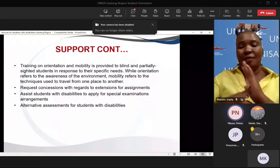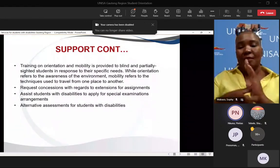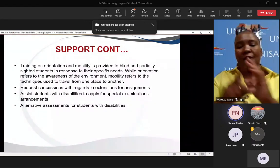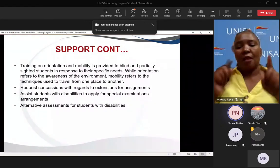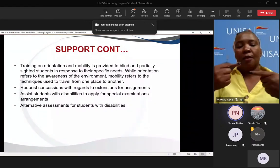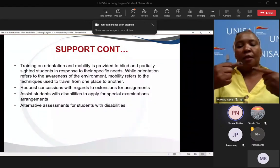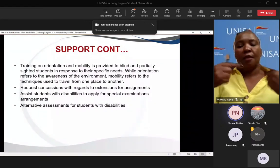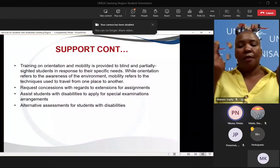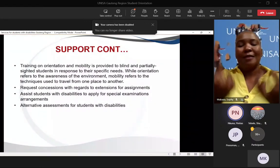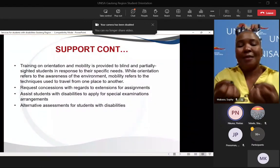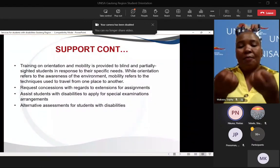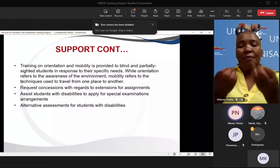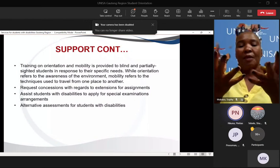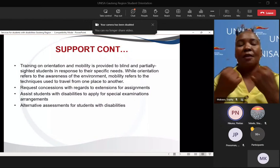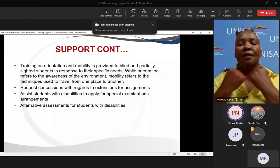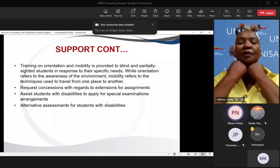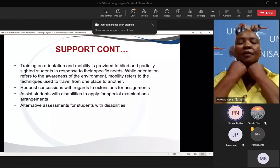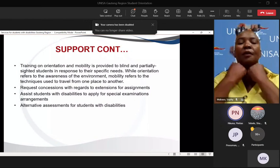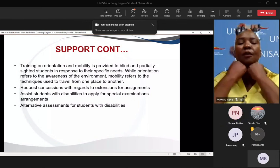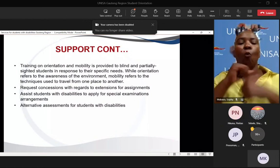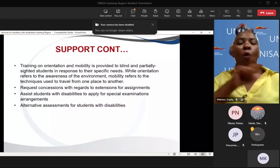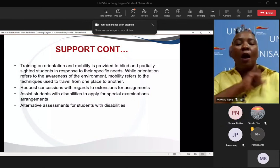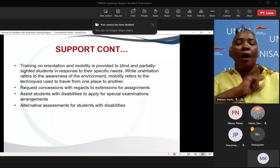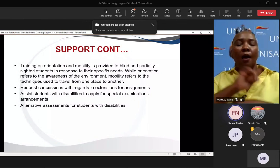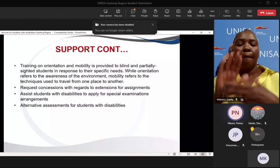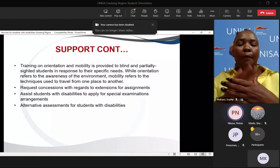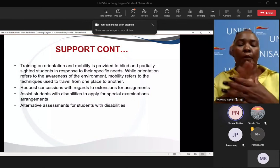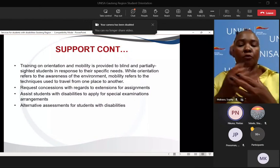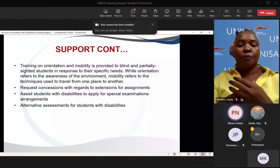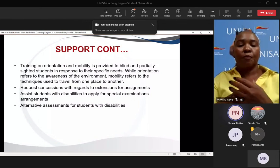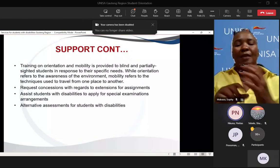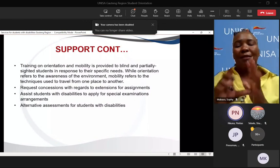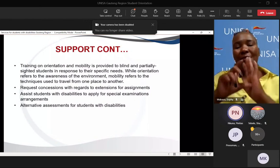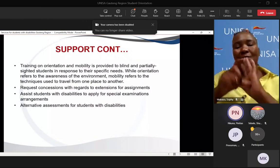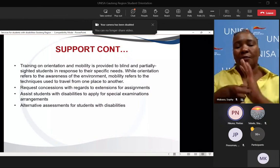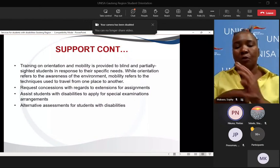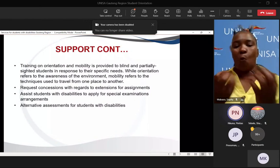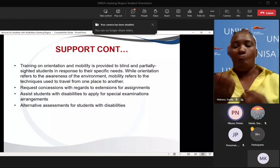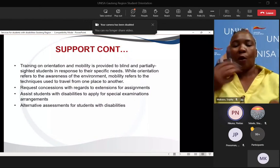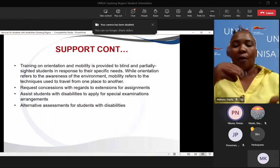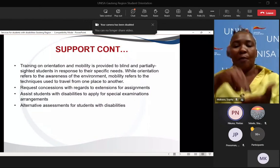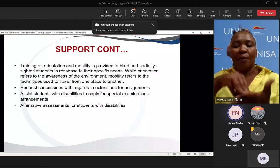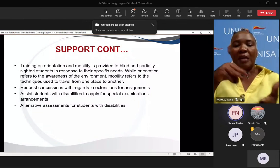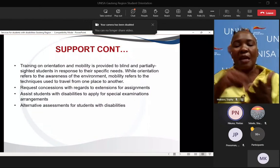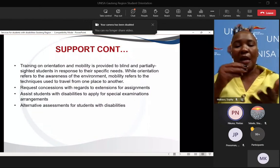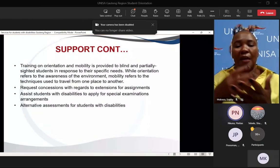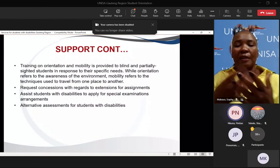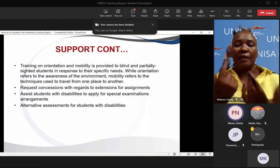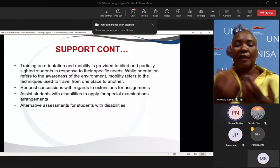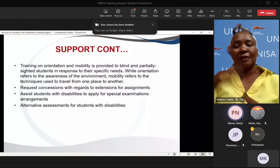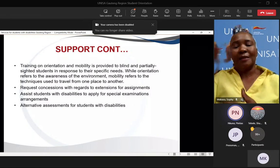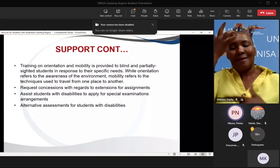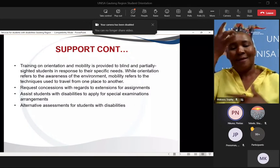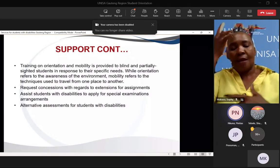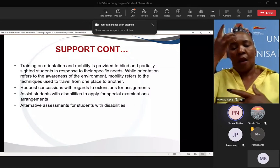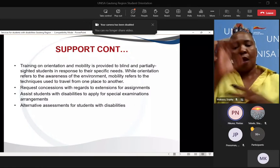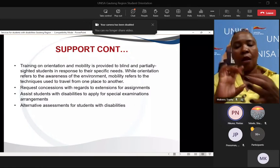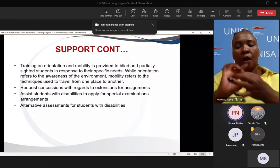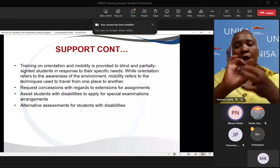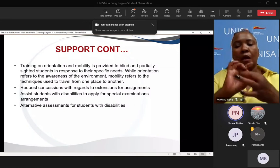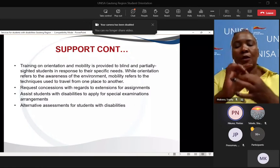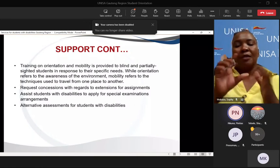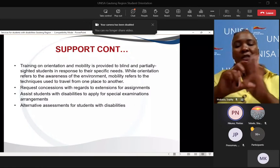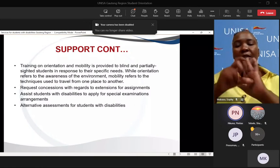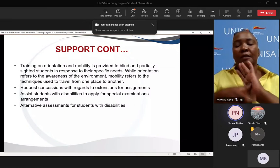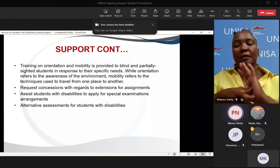disabilities are unable to submit assignments because of their disabilities or medical conditions related to their disabilities